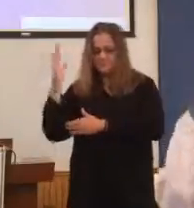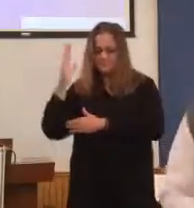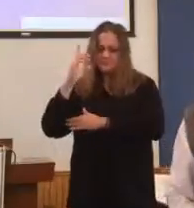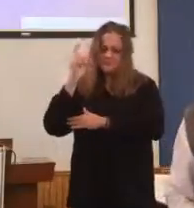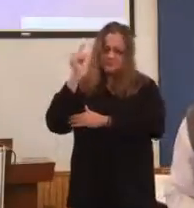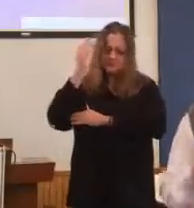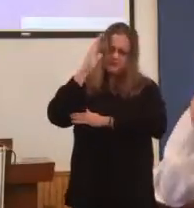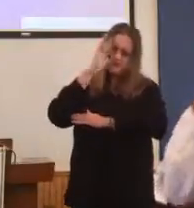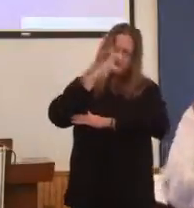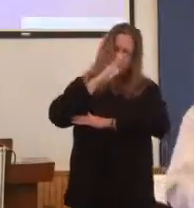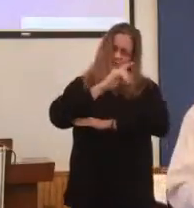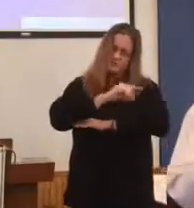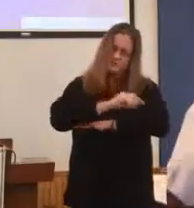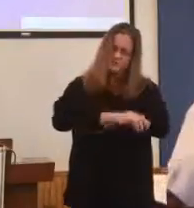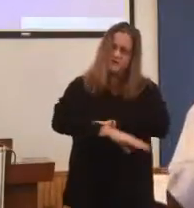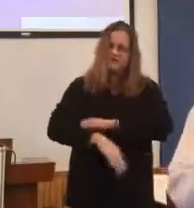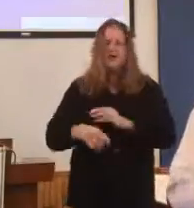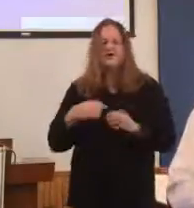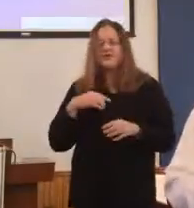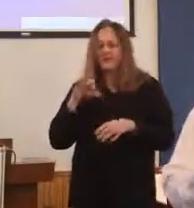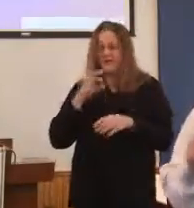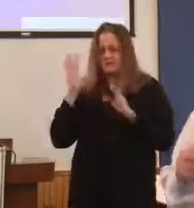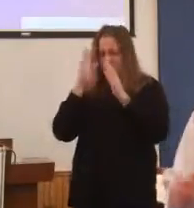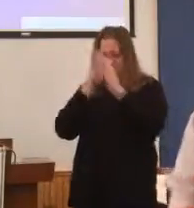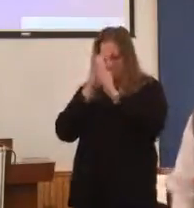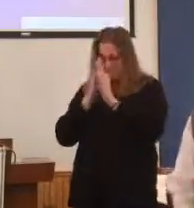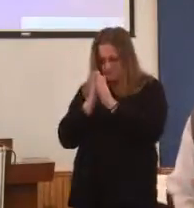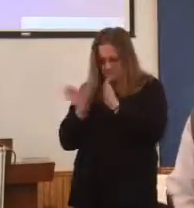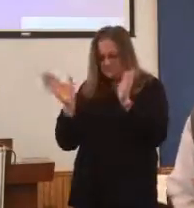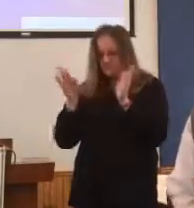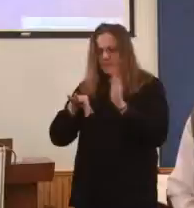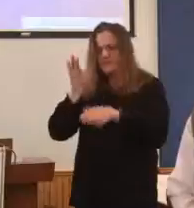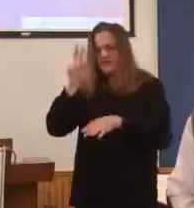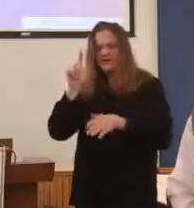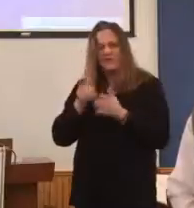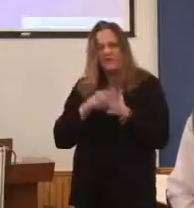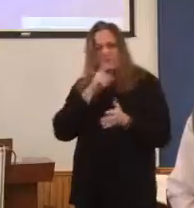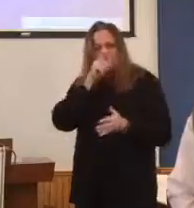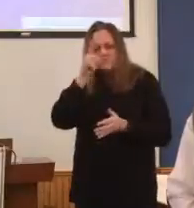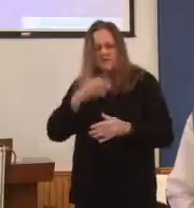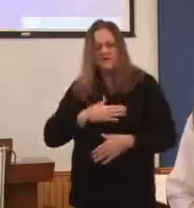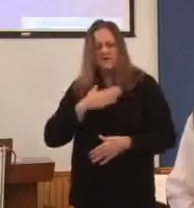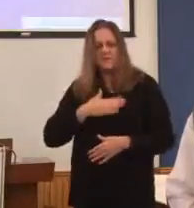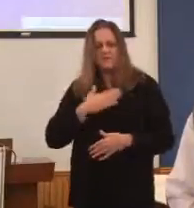and find something that makes us truly happy.